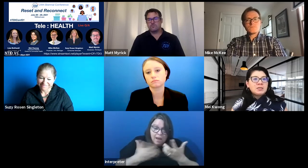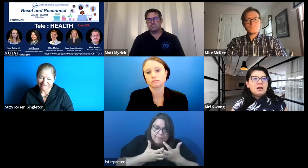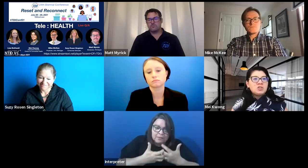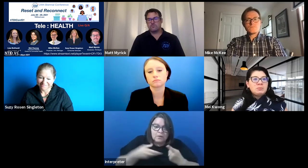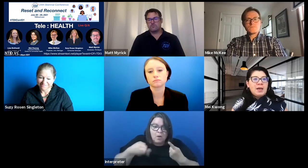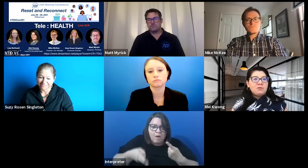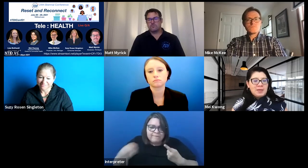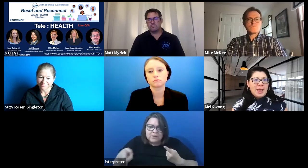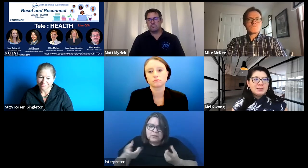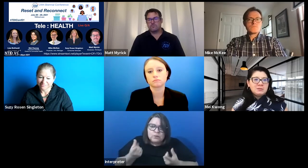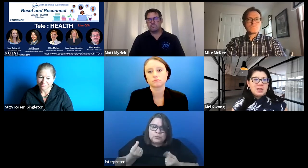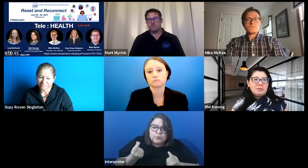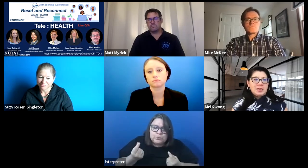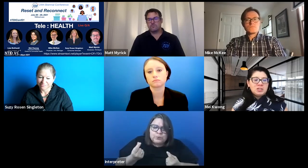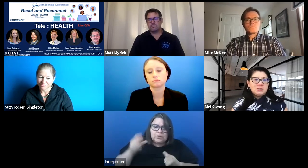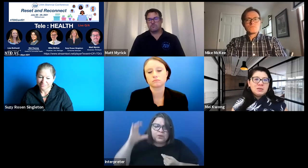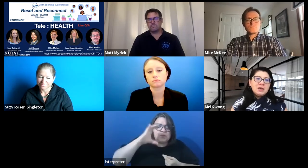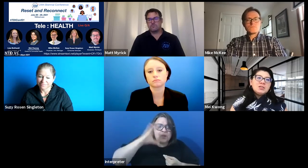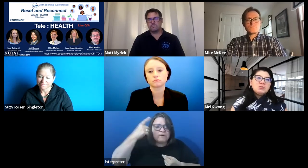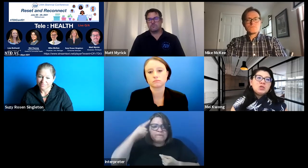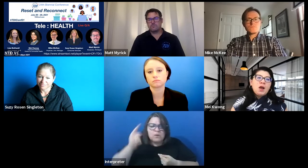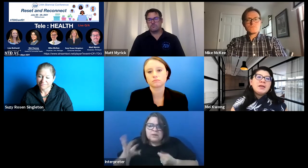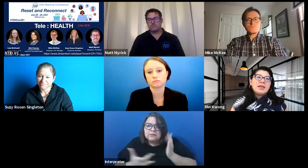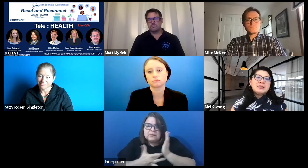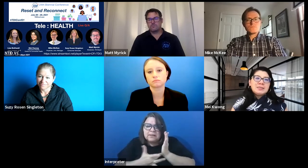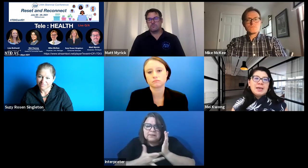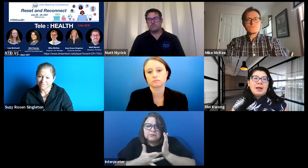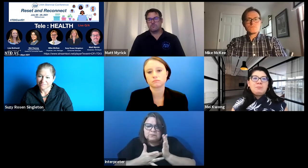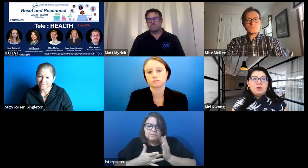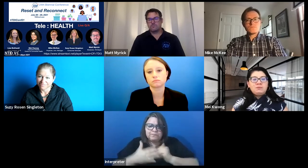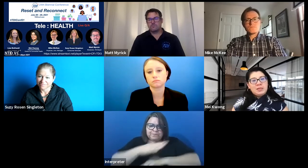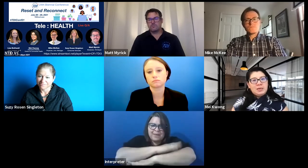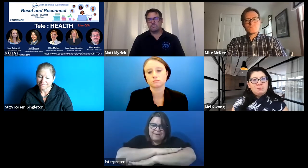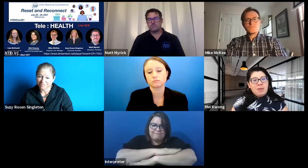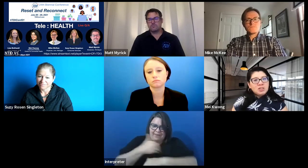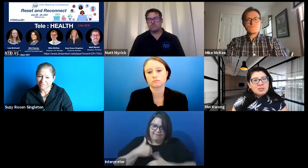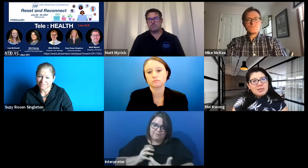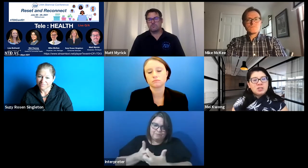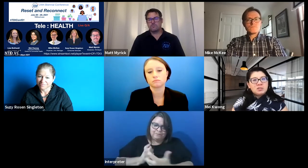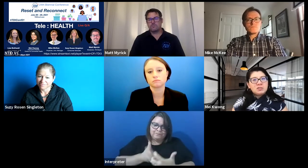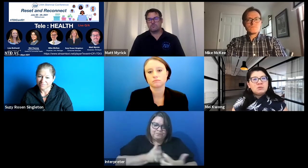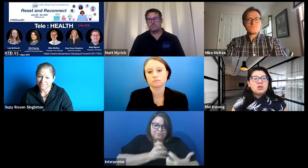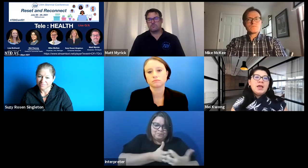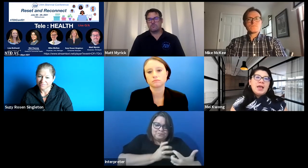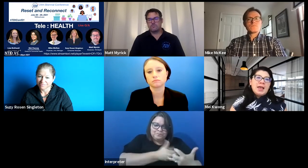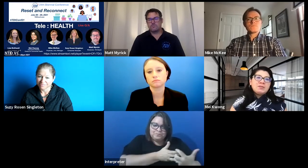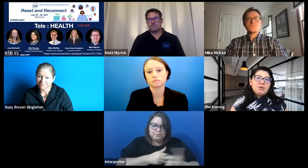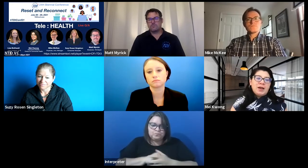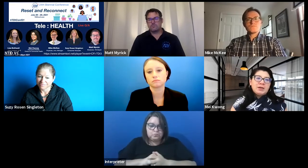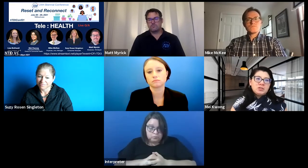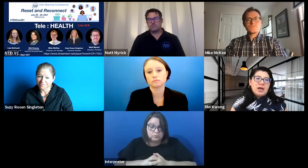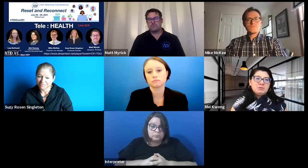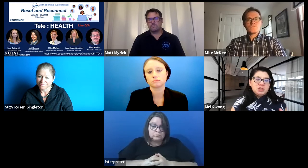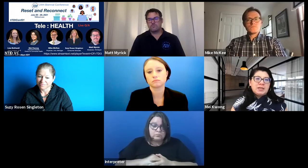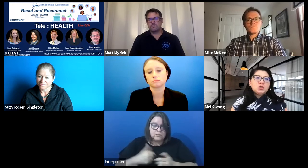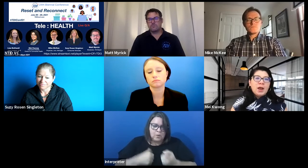a technology platform that has those accommodations. So we try to like set up both the patient / consumer and the